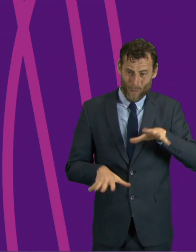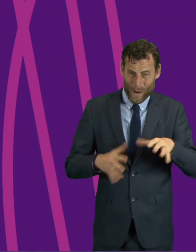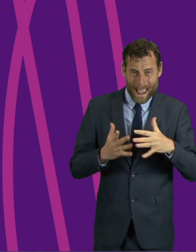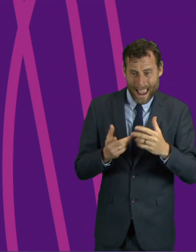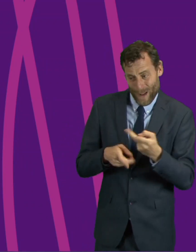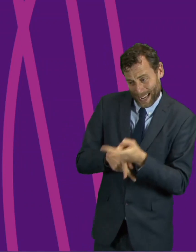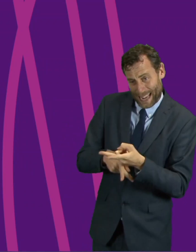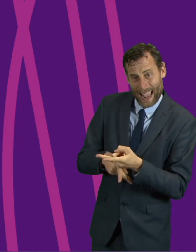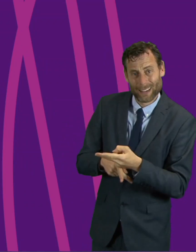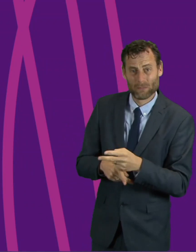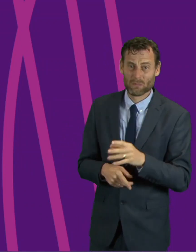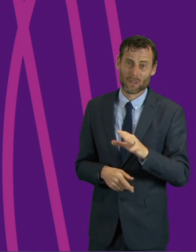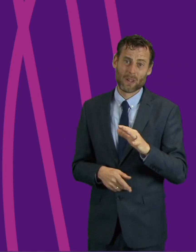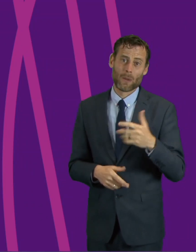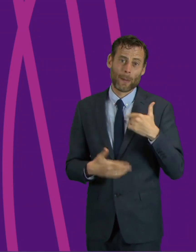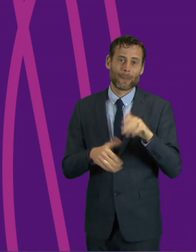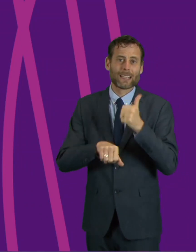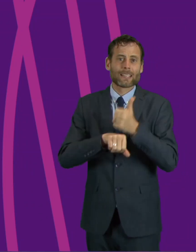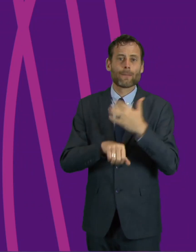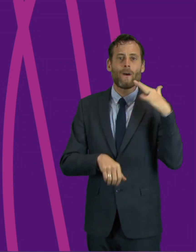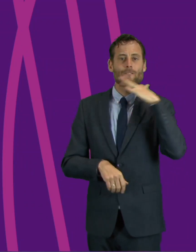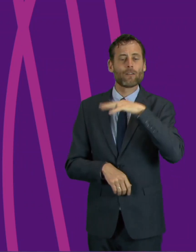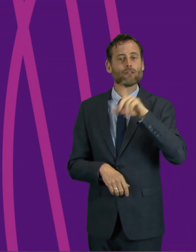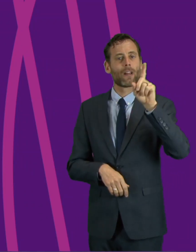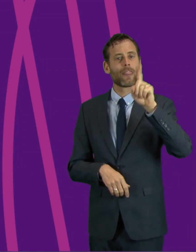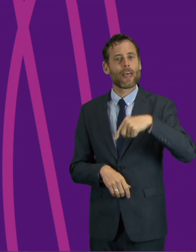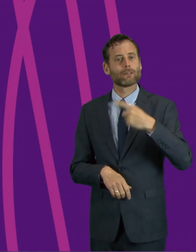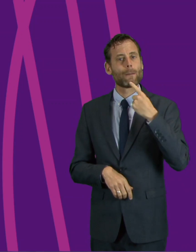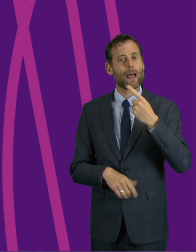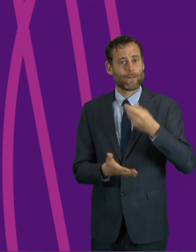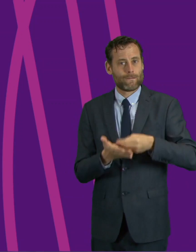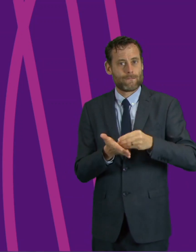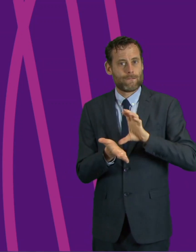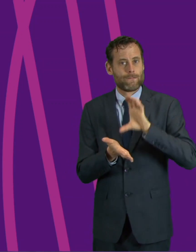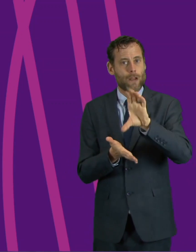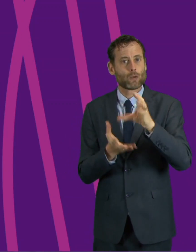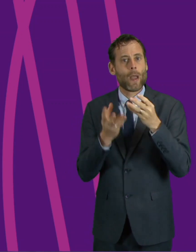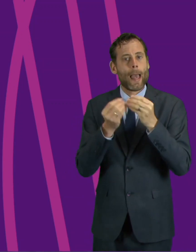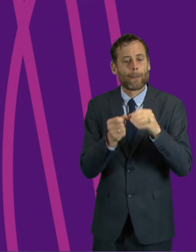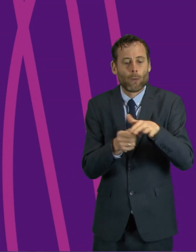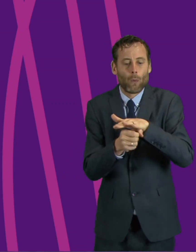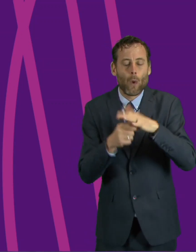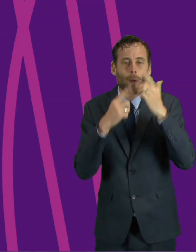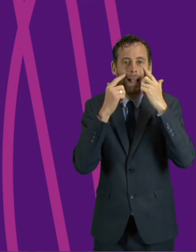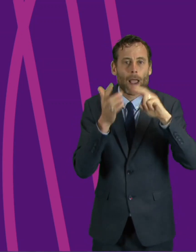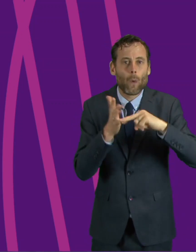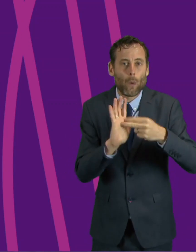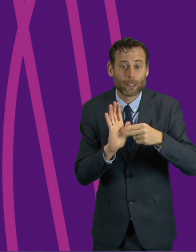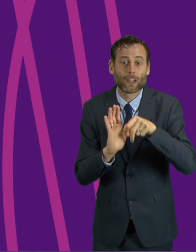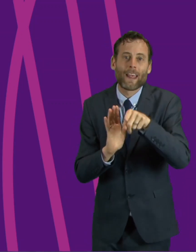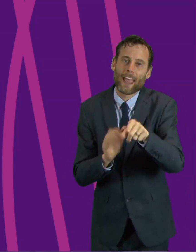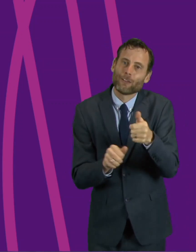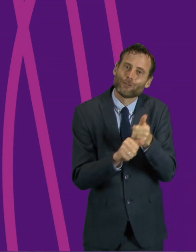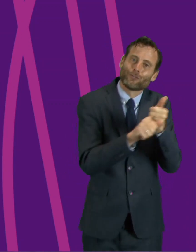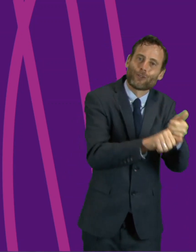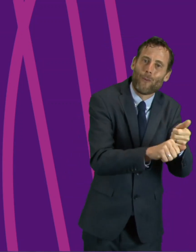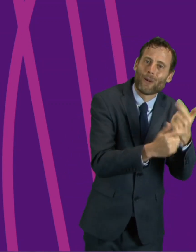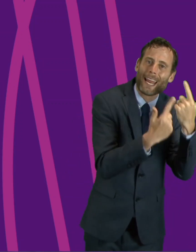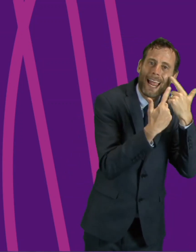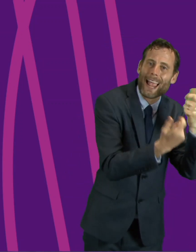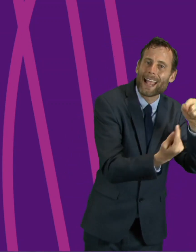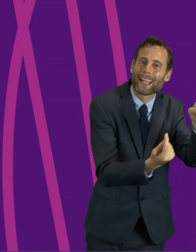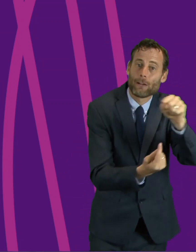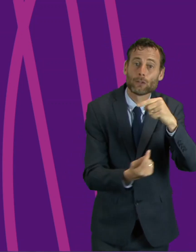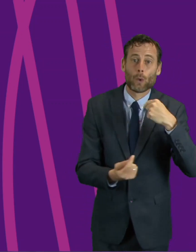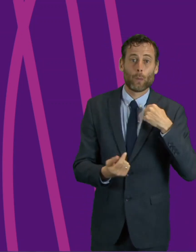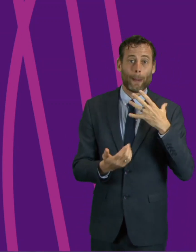established a £500,000 fund to help local carer organisations provide support to carers. We also extended access to